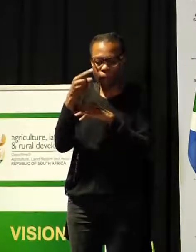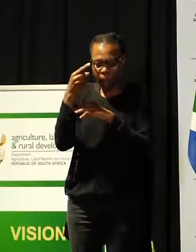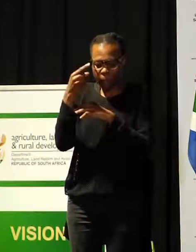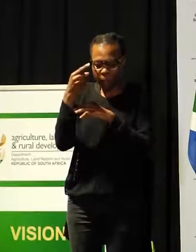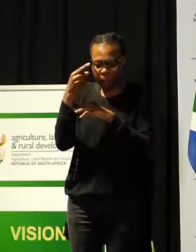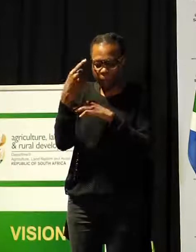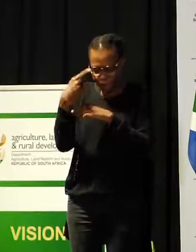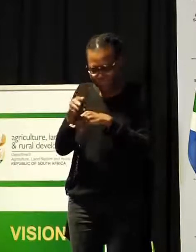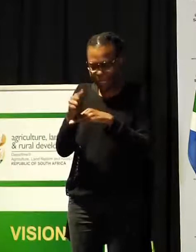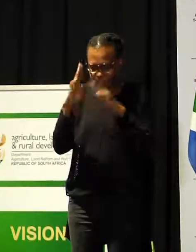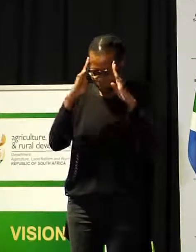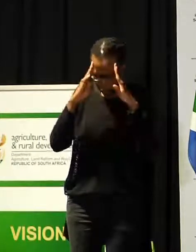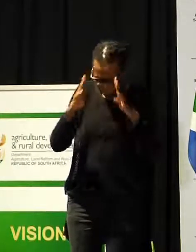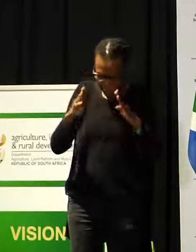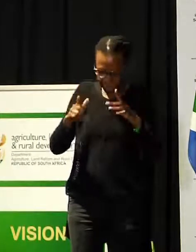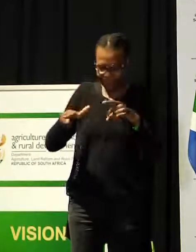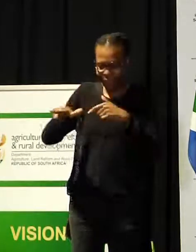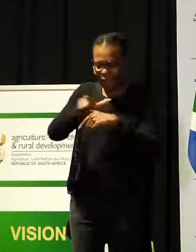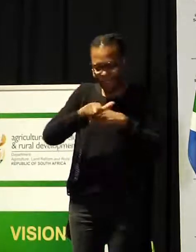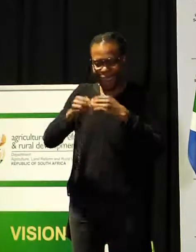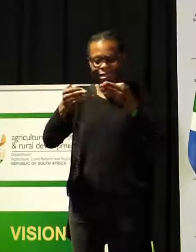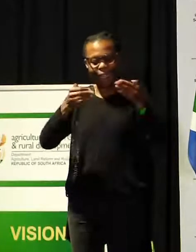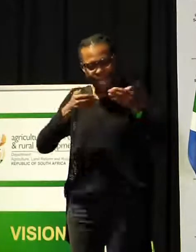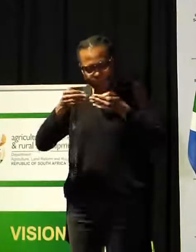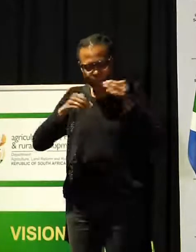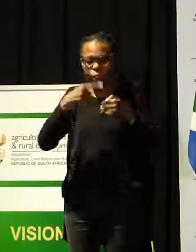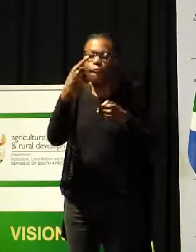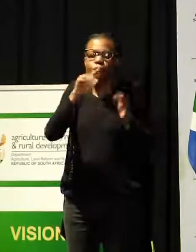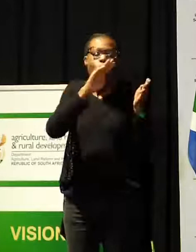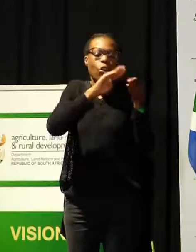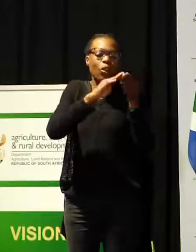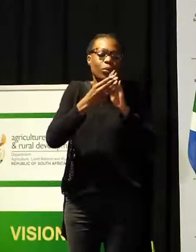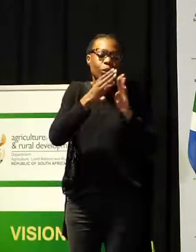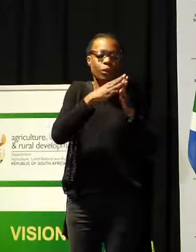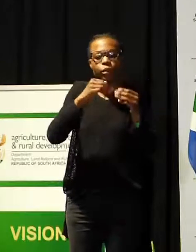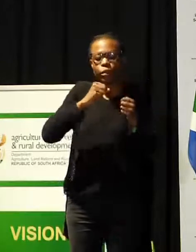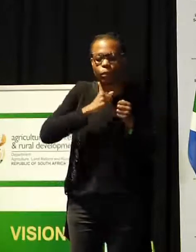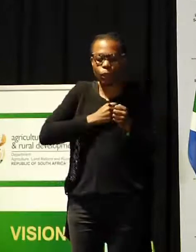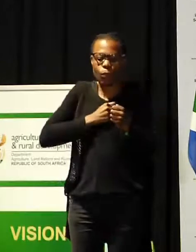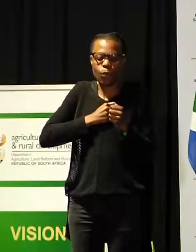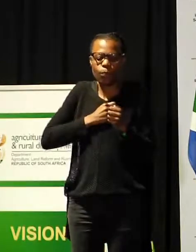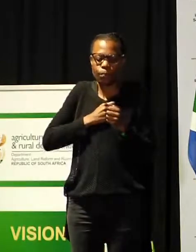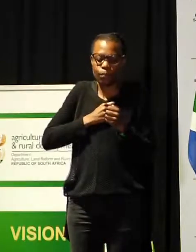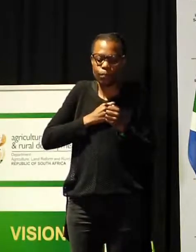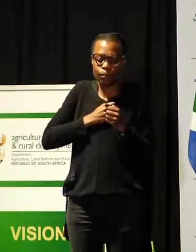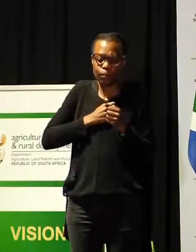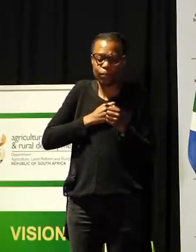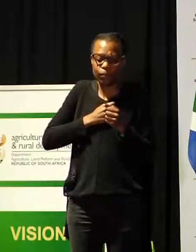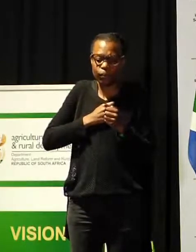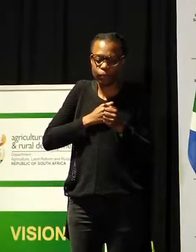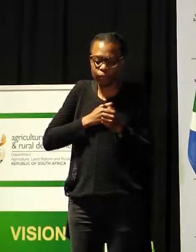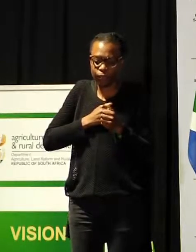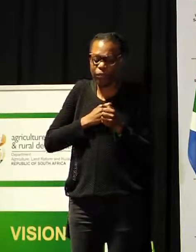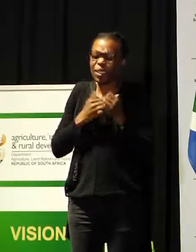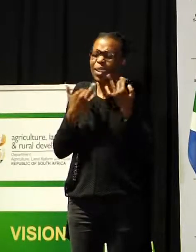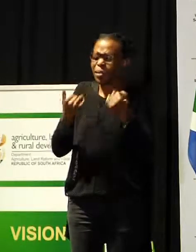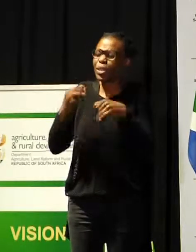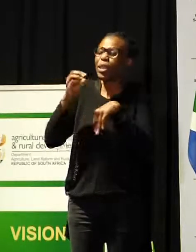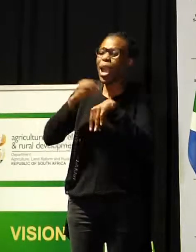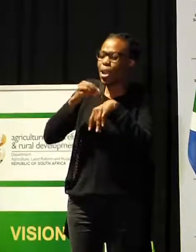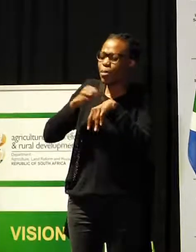land administration in their communities. They raised an issue around the land court bill, which has taken too